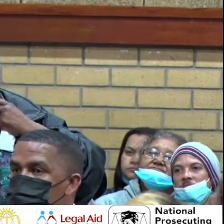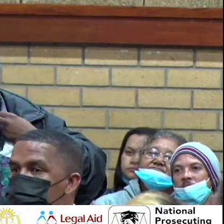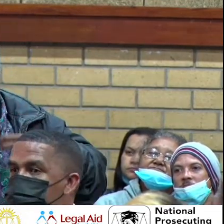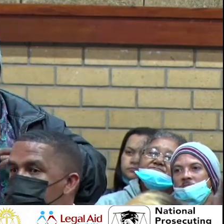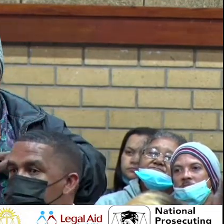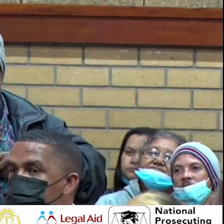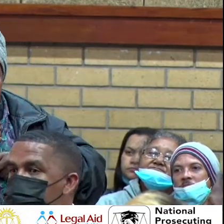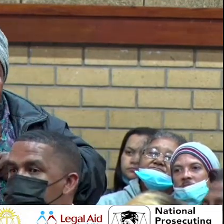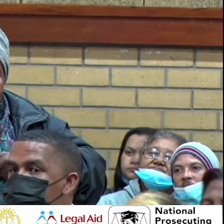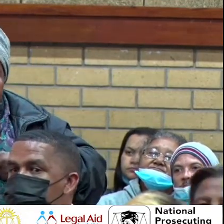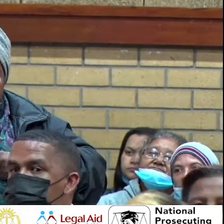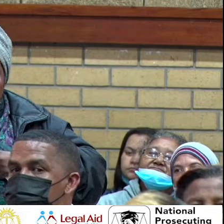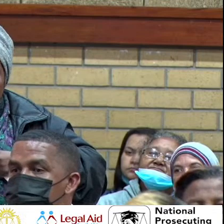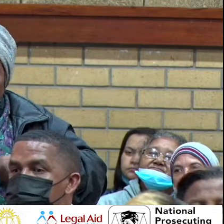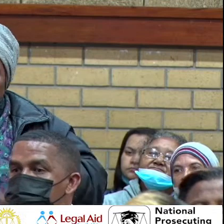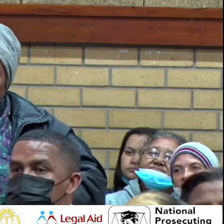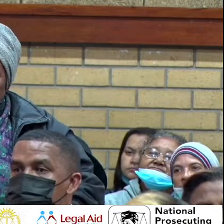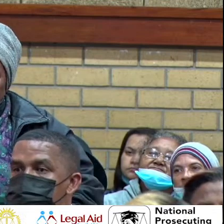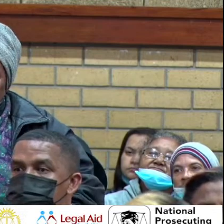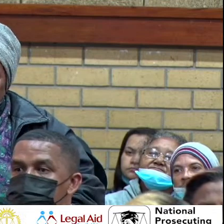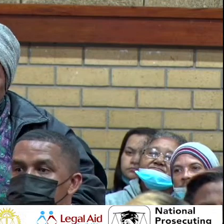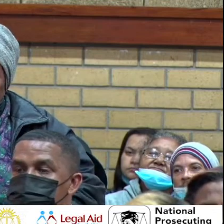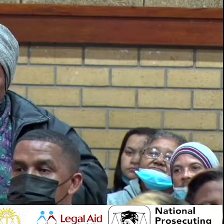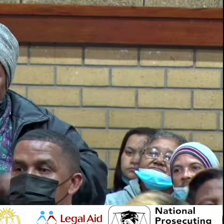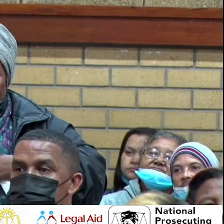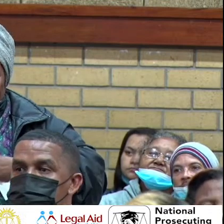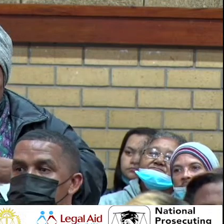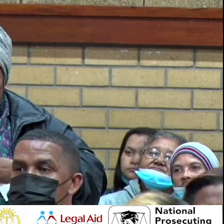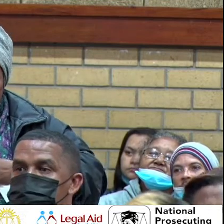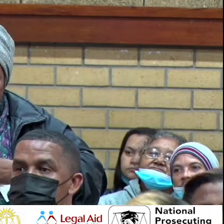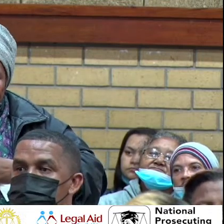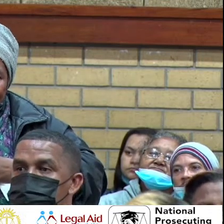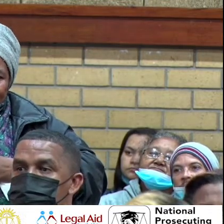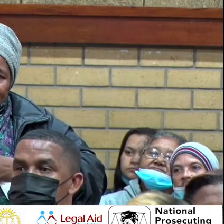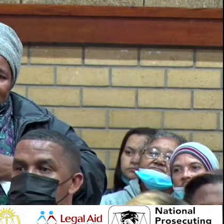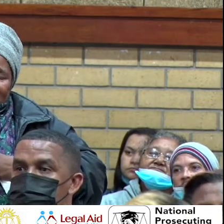case. Most of the cases are Delft.